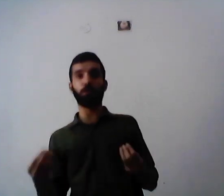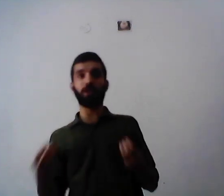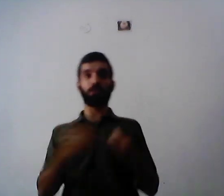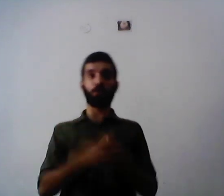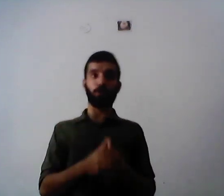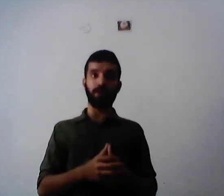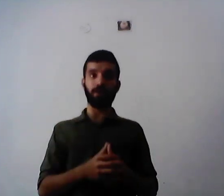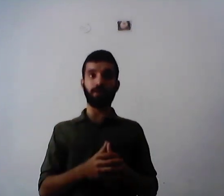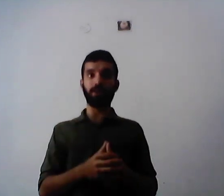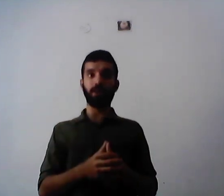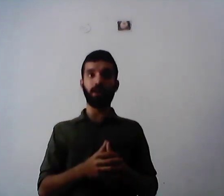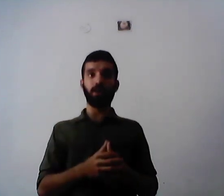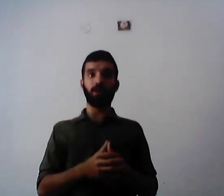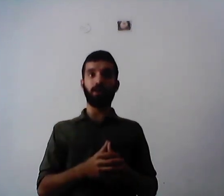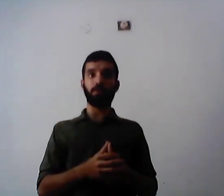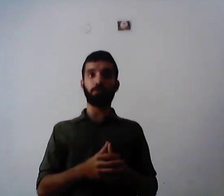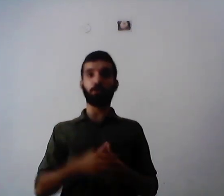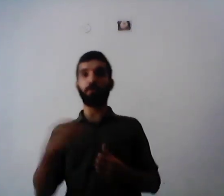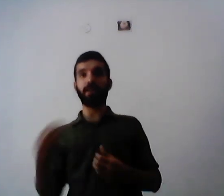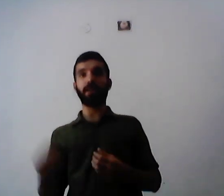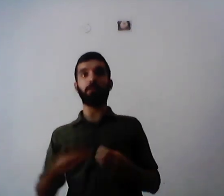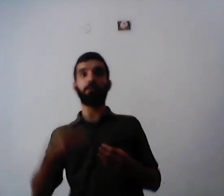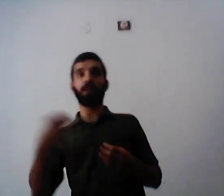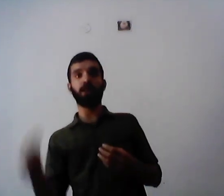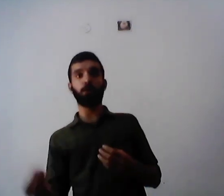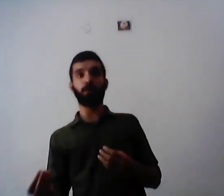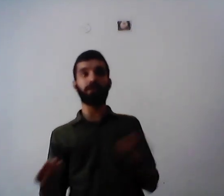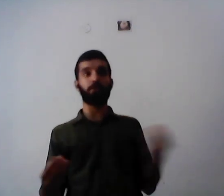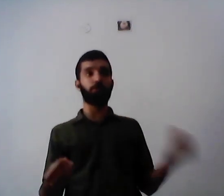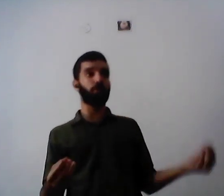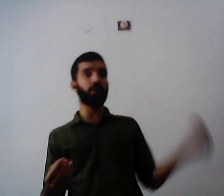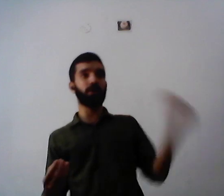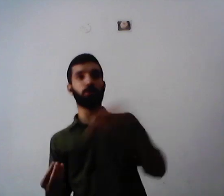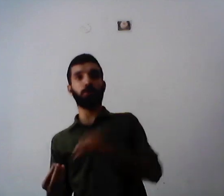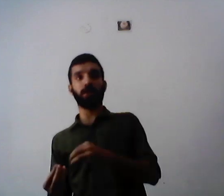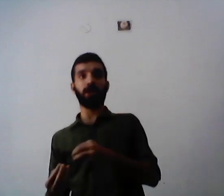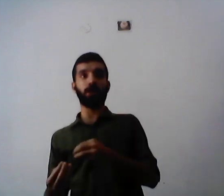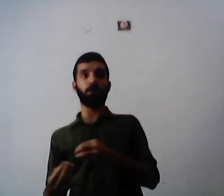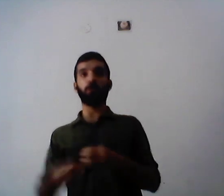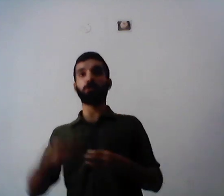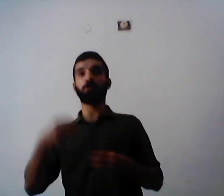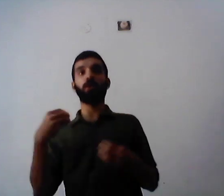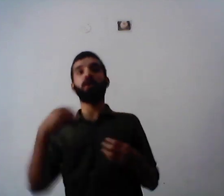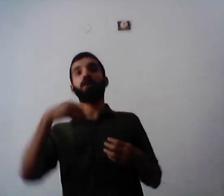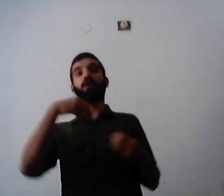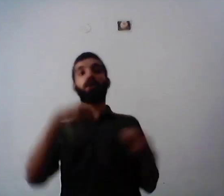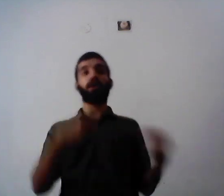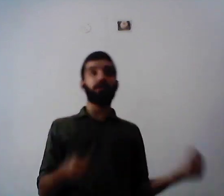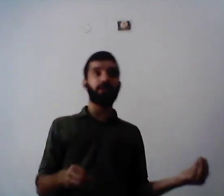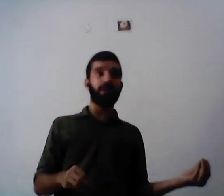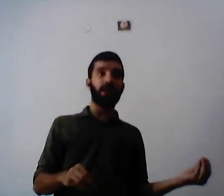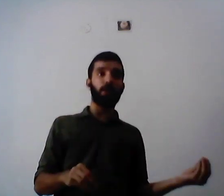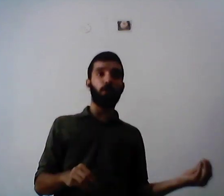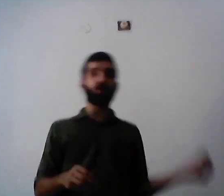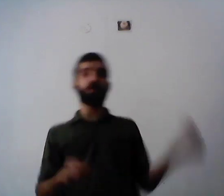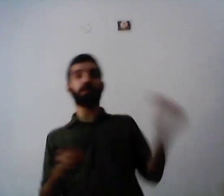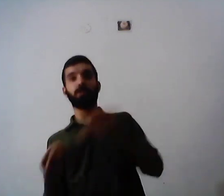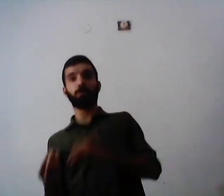and solvent, right? Solvent can be liquid, some sugar dissolved in liquid, also say like oxygen dissolved